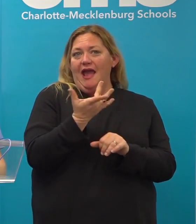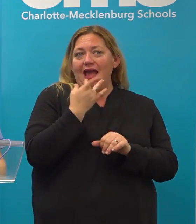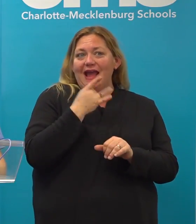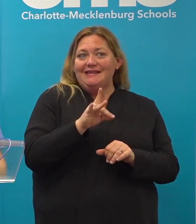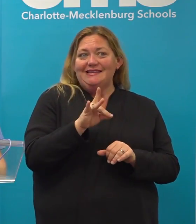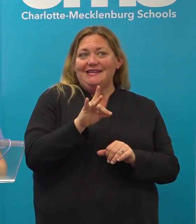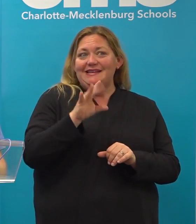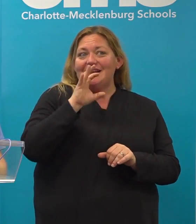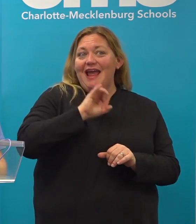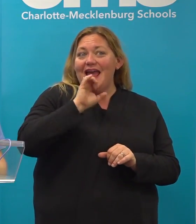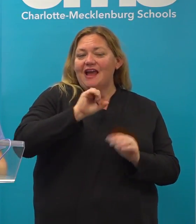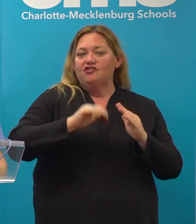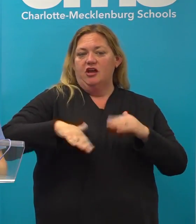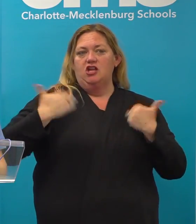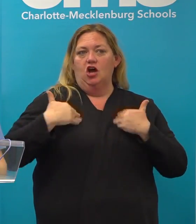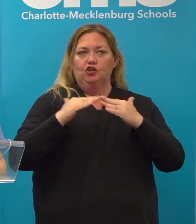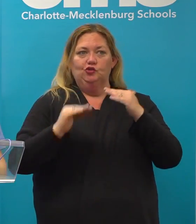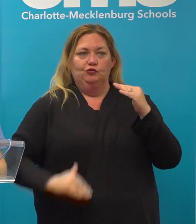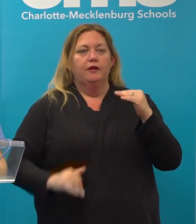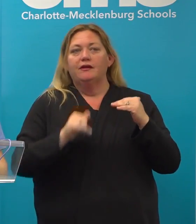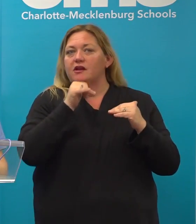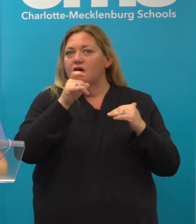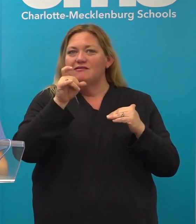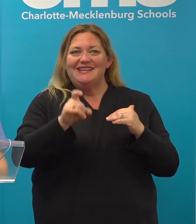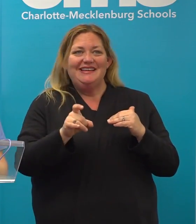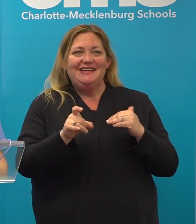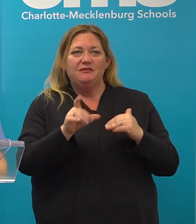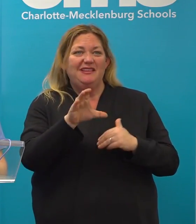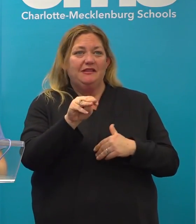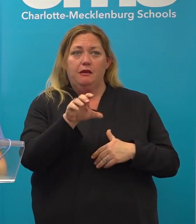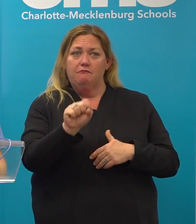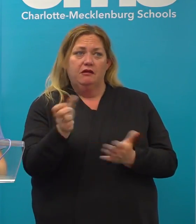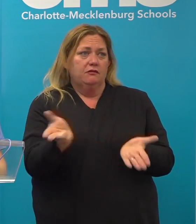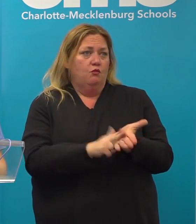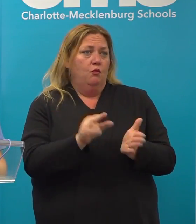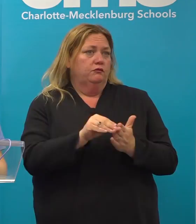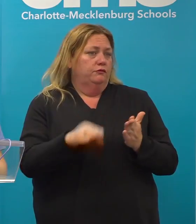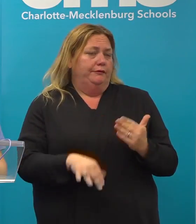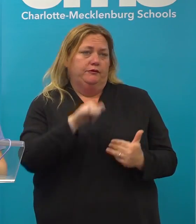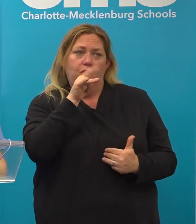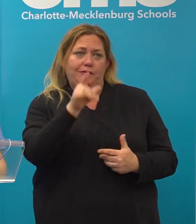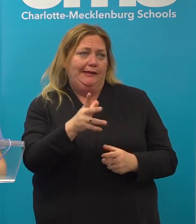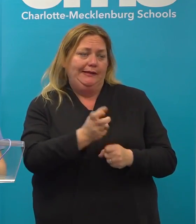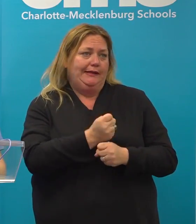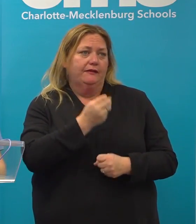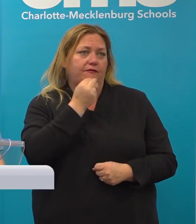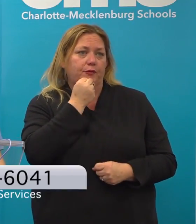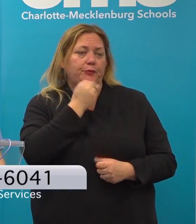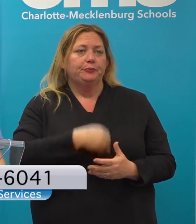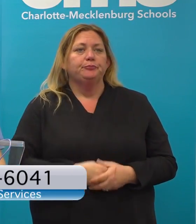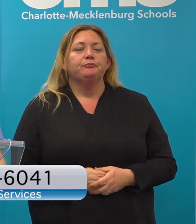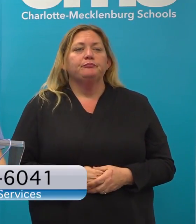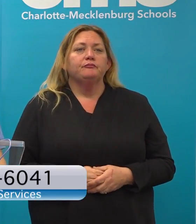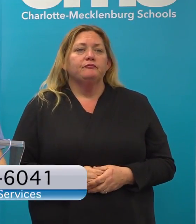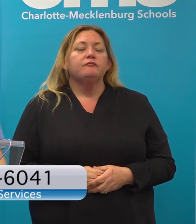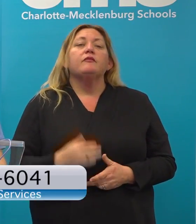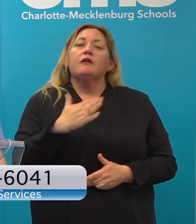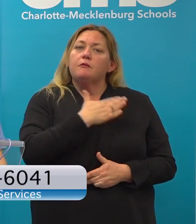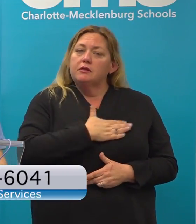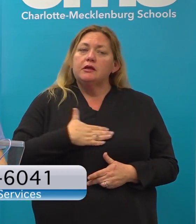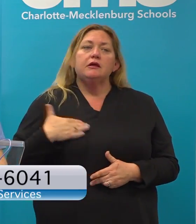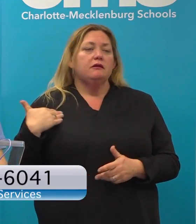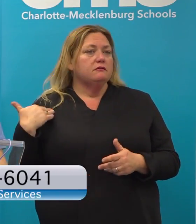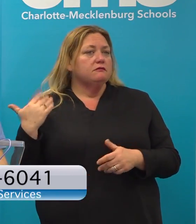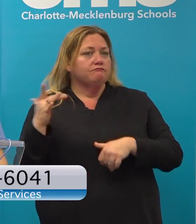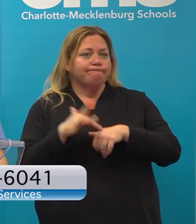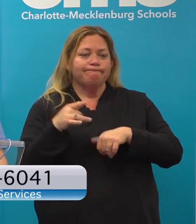18 years of age and younger. You do not have to be a CMS enrolled student to receive these meals. Please come by.